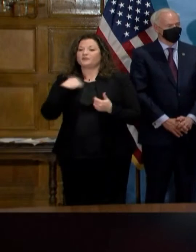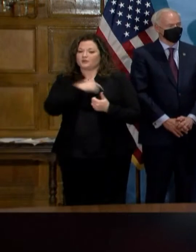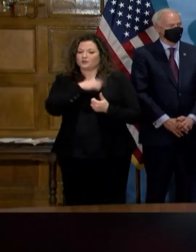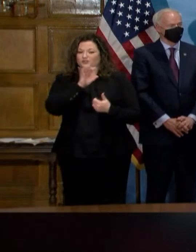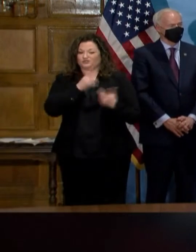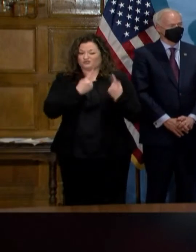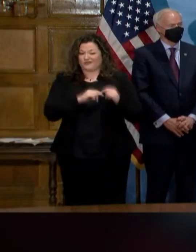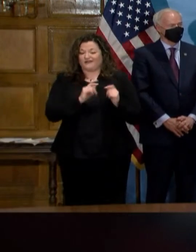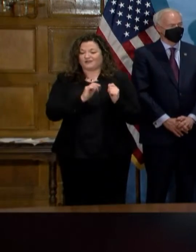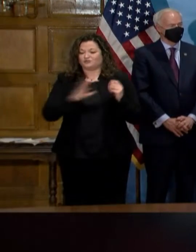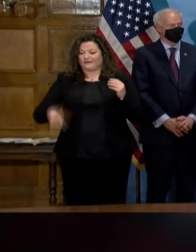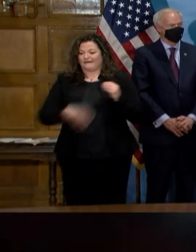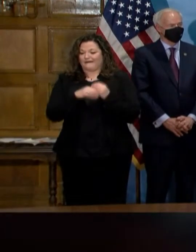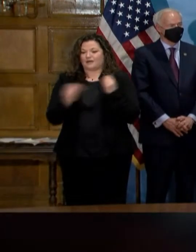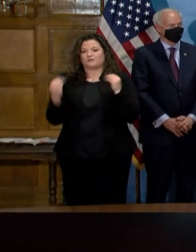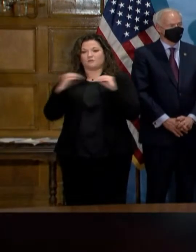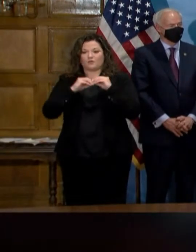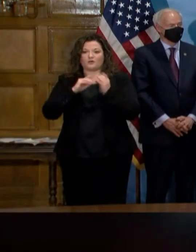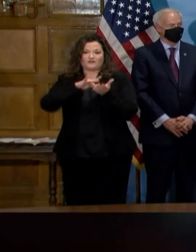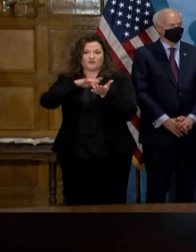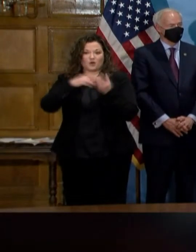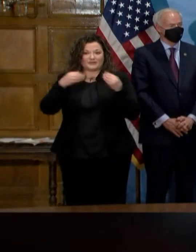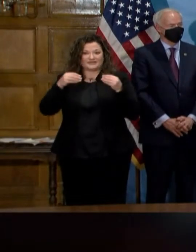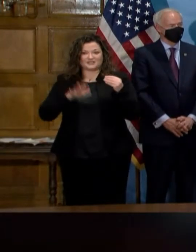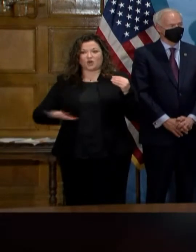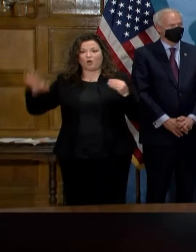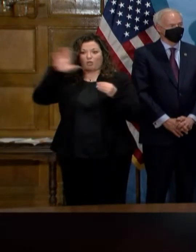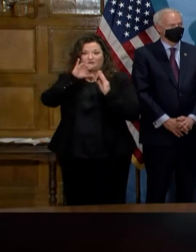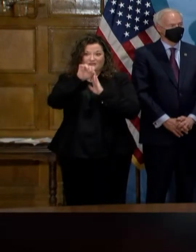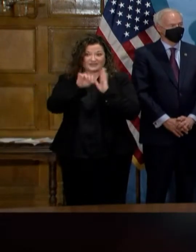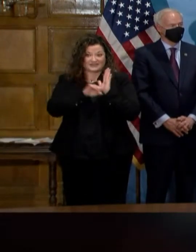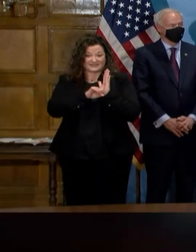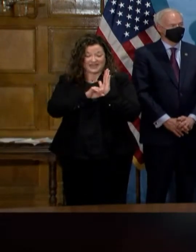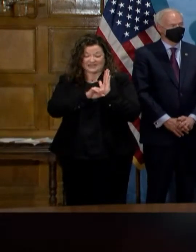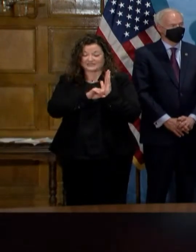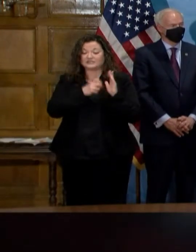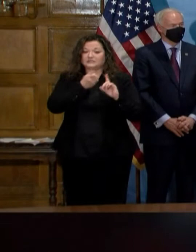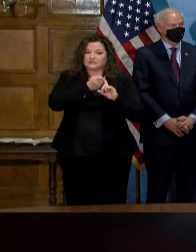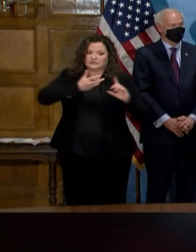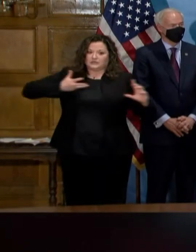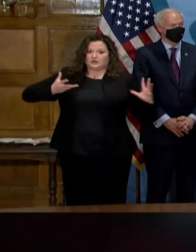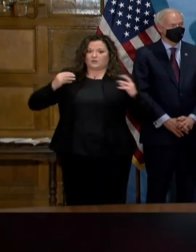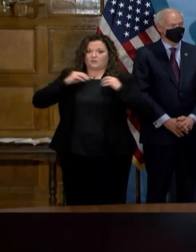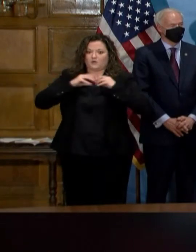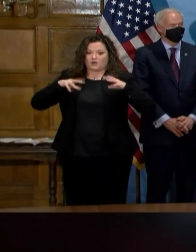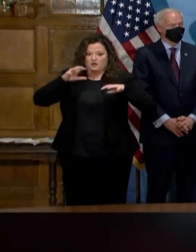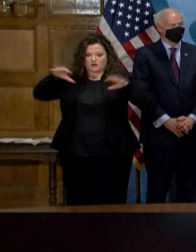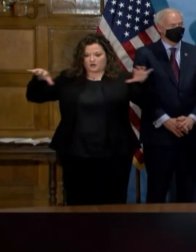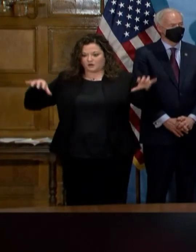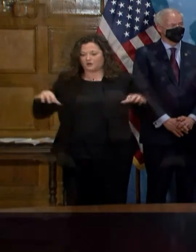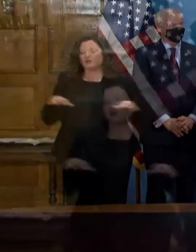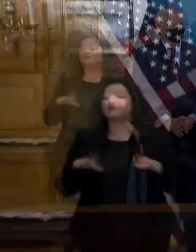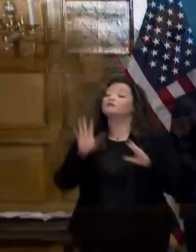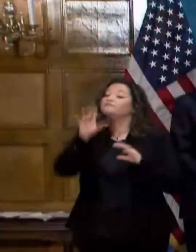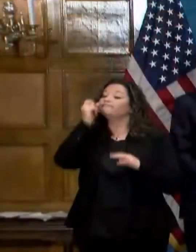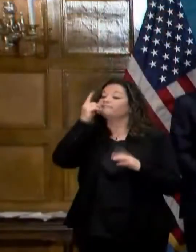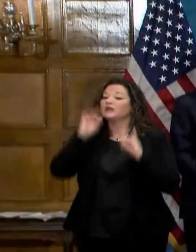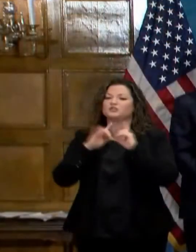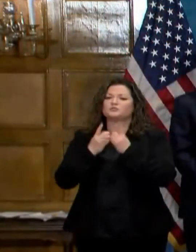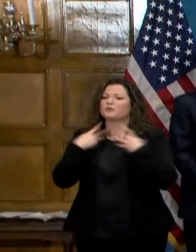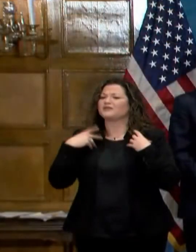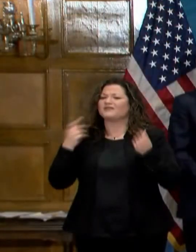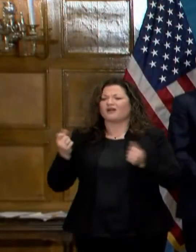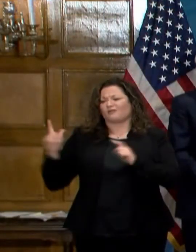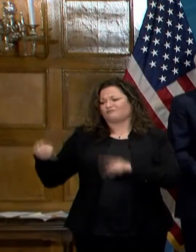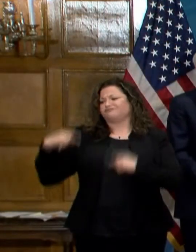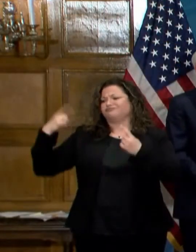that capacity to other pharmacies around the state. We still haven't exercised, the Department of Health has a long history of flu